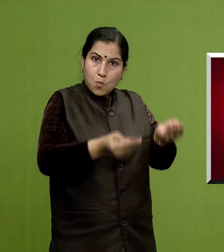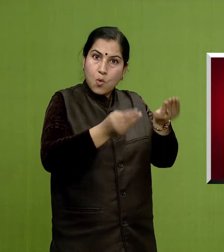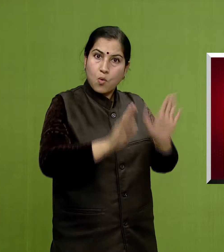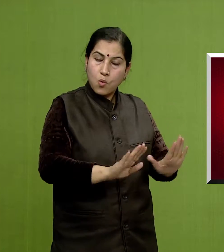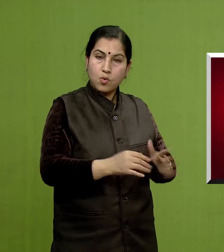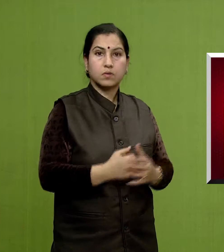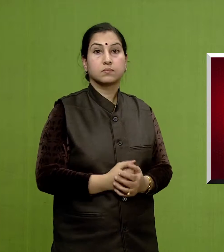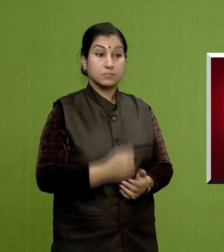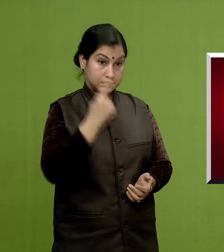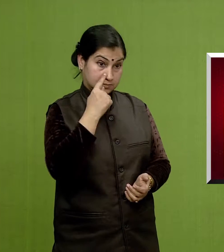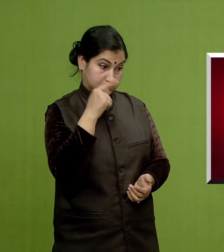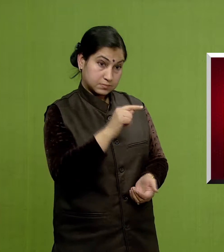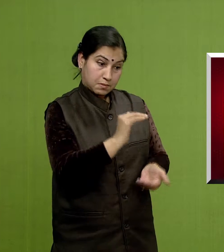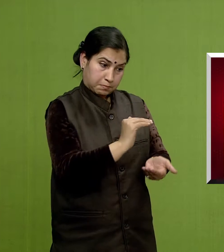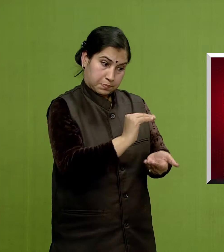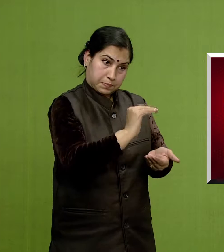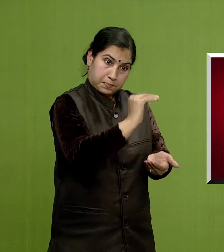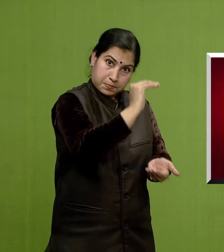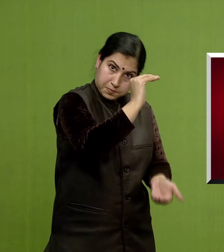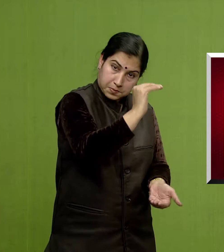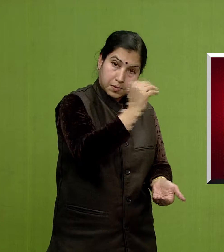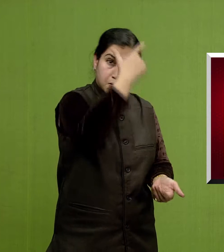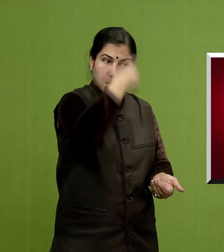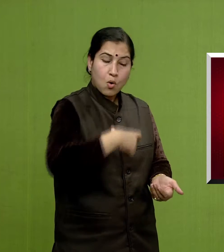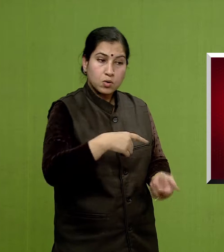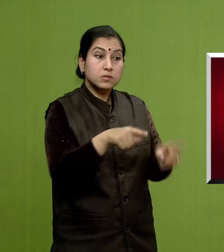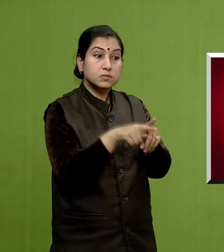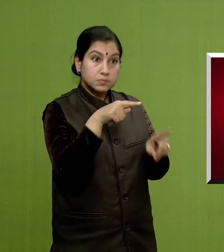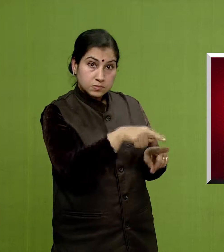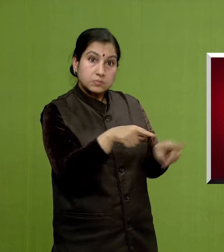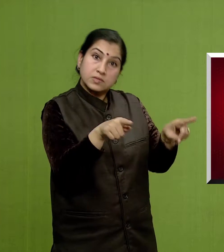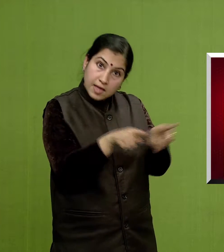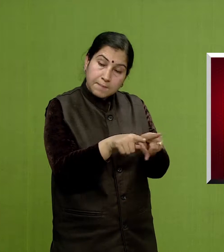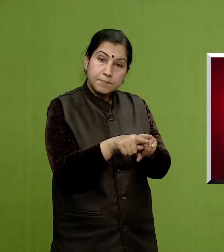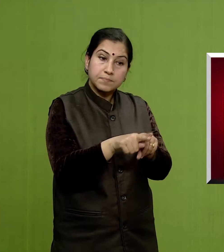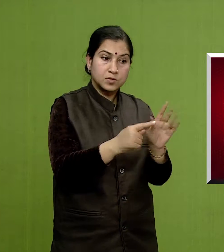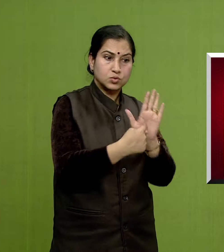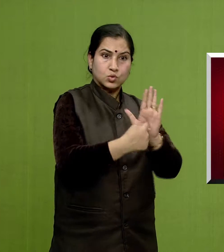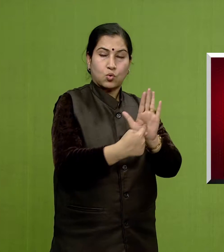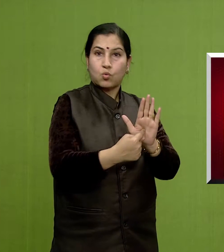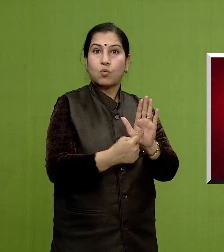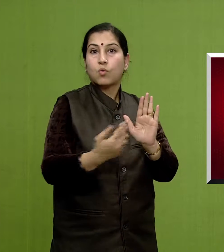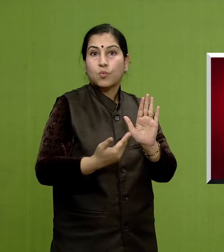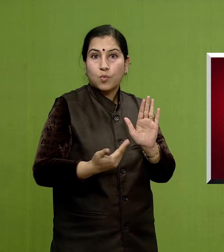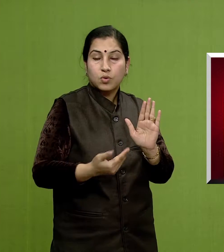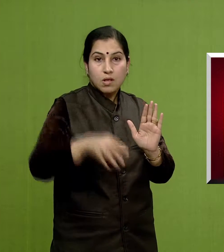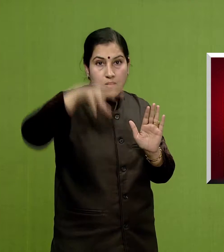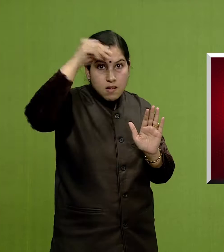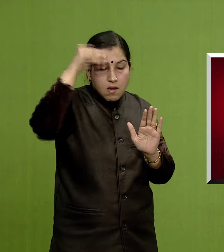While she was growing physically, she was also showing changes in her